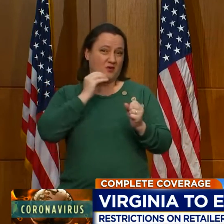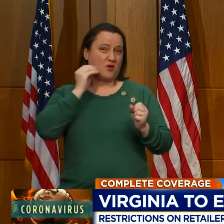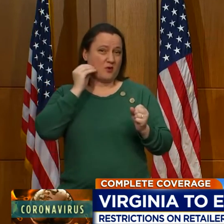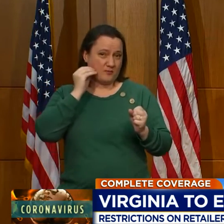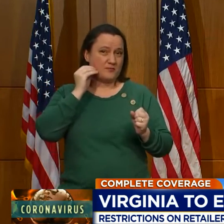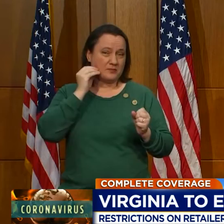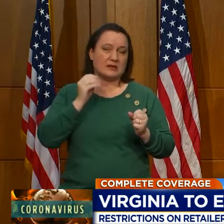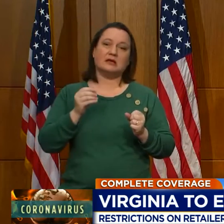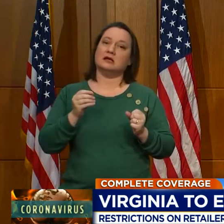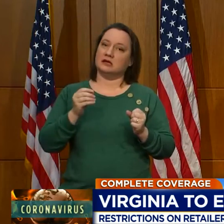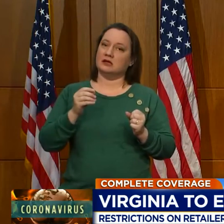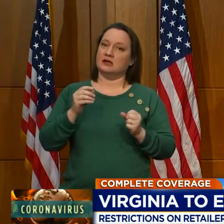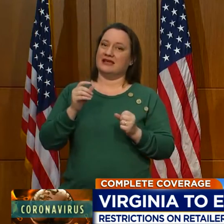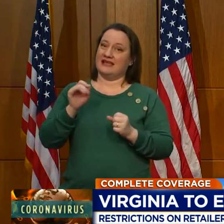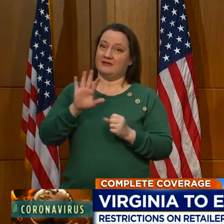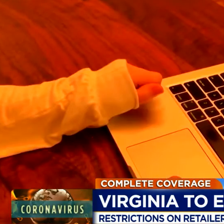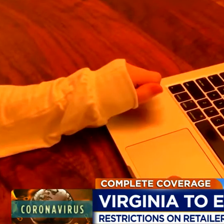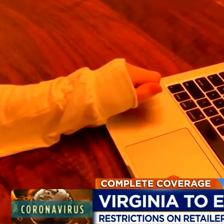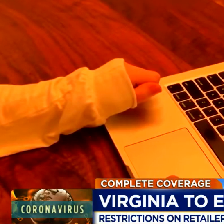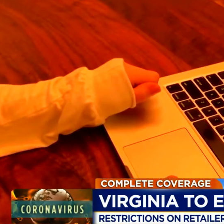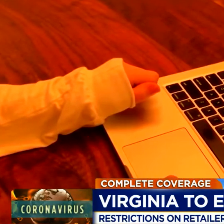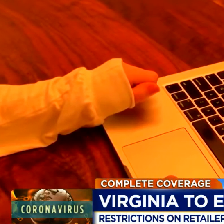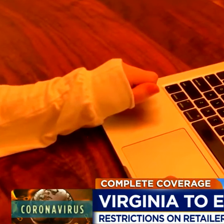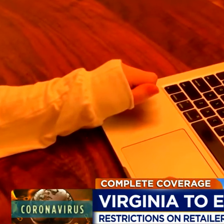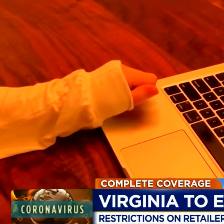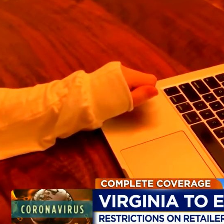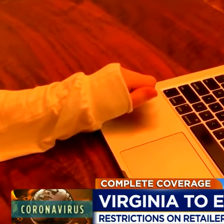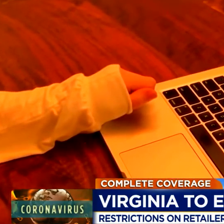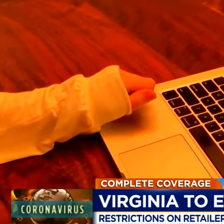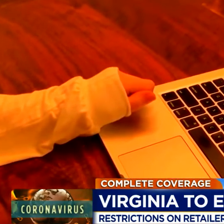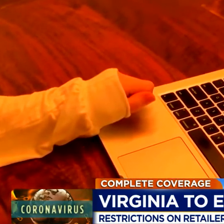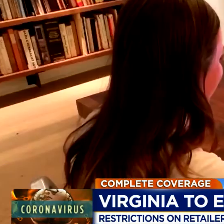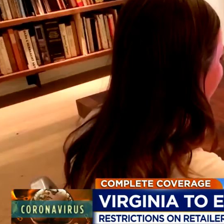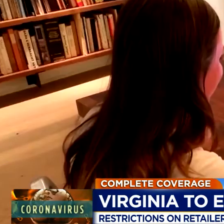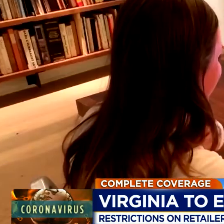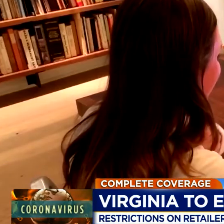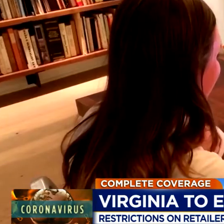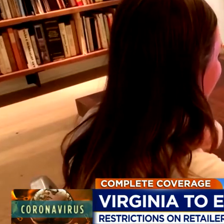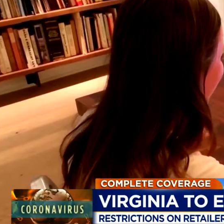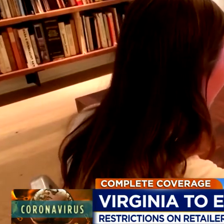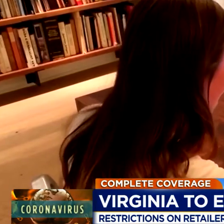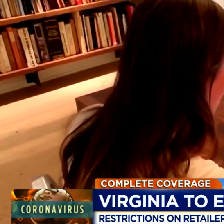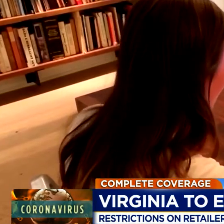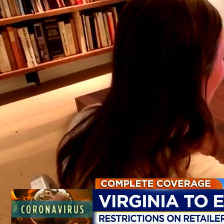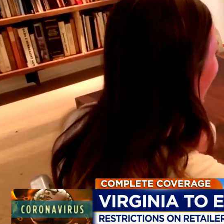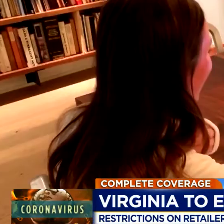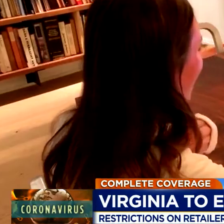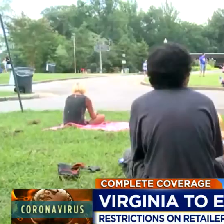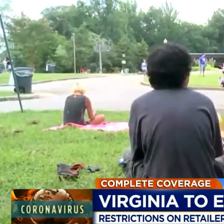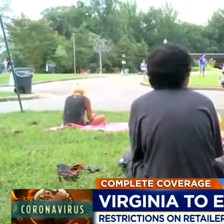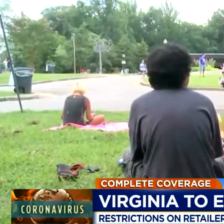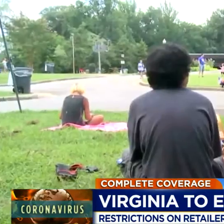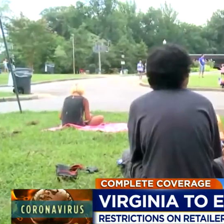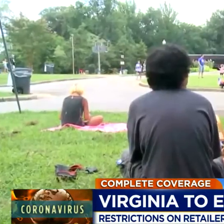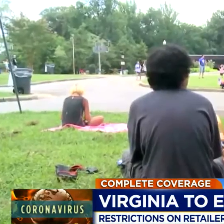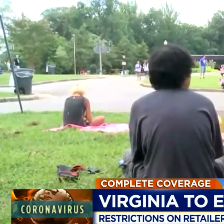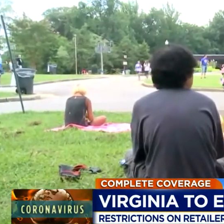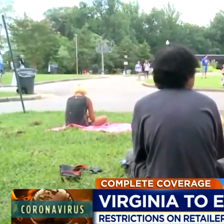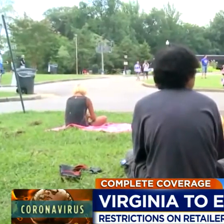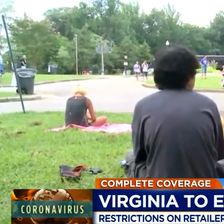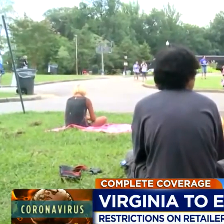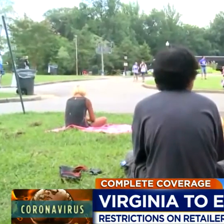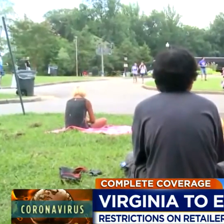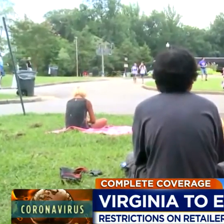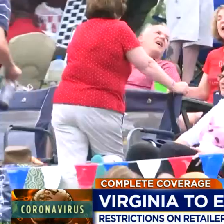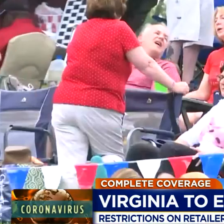you're vulnerable. It means we're still strongly encouraging teleworking. But other things will, such as allowing social gatherings